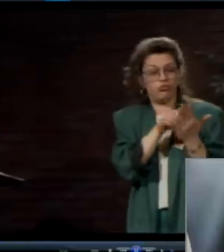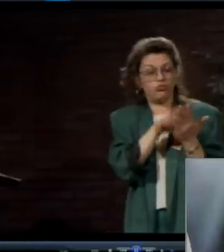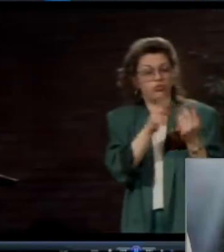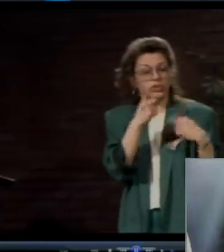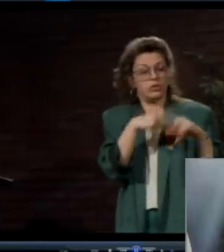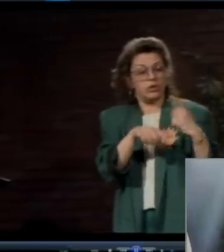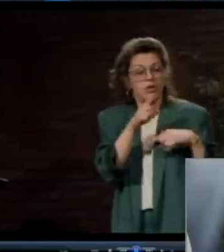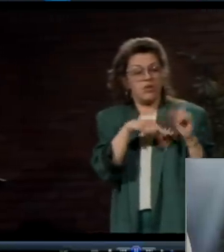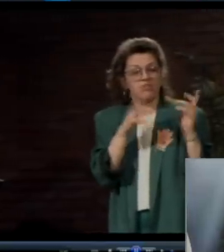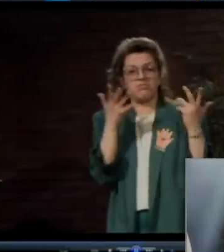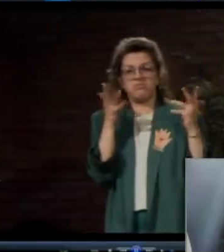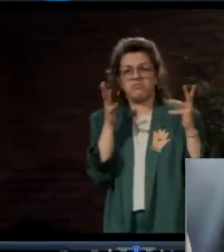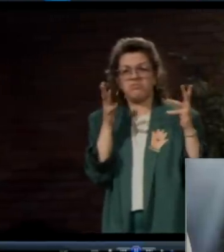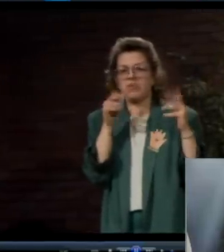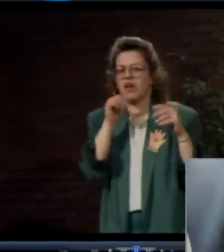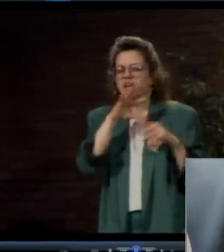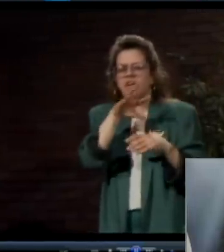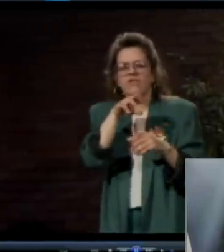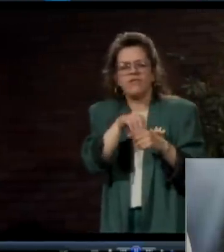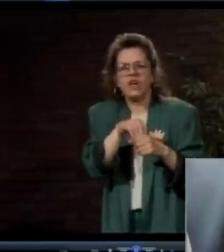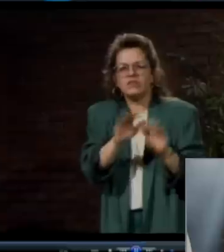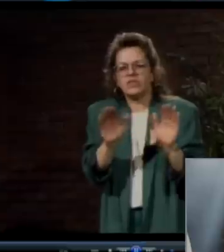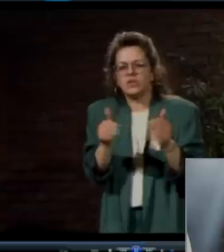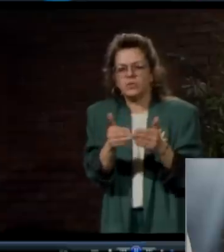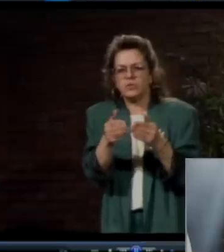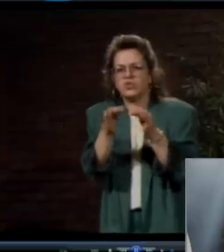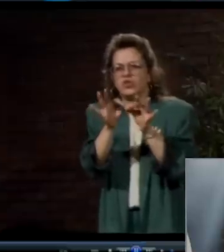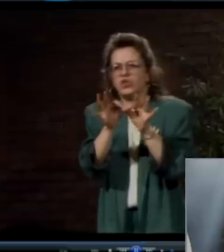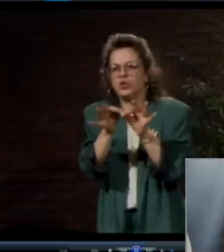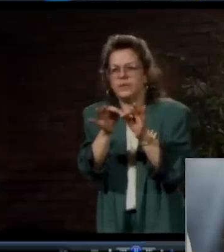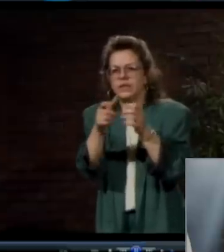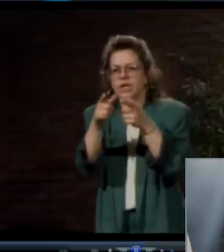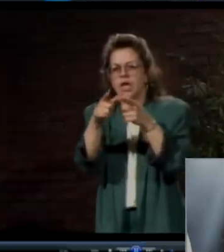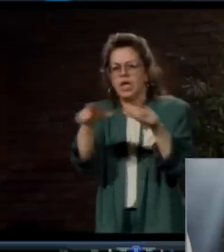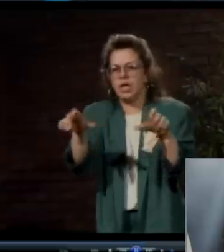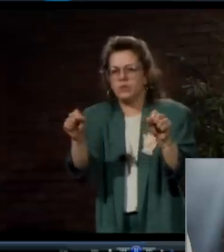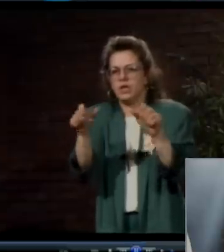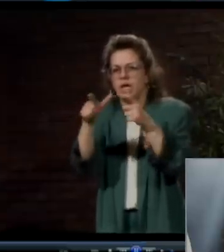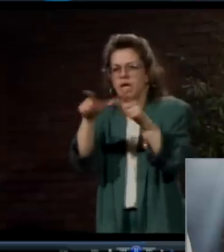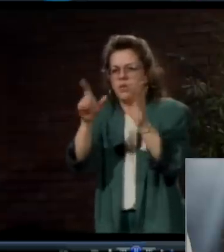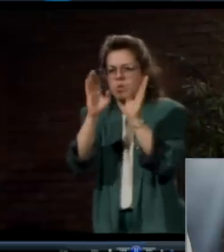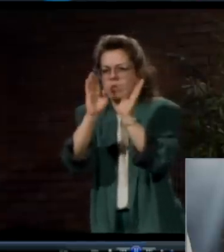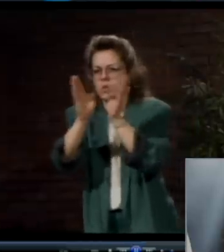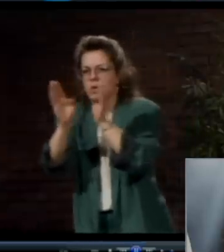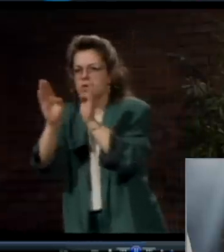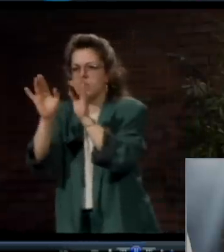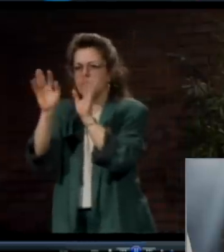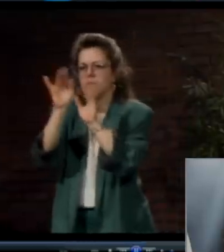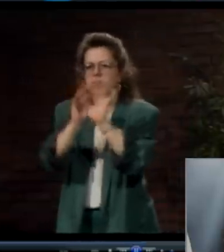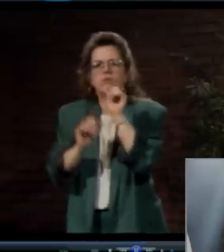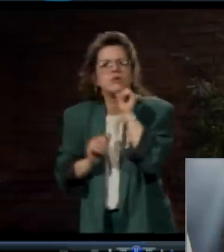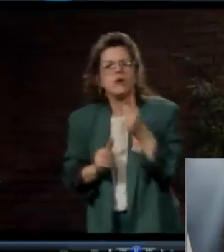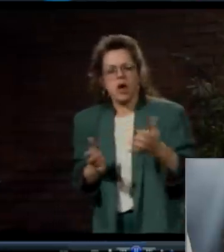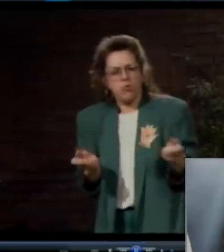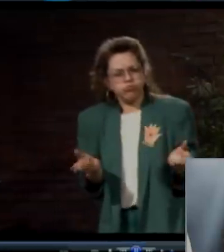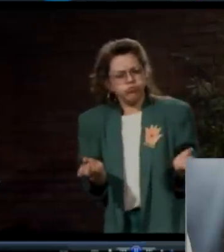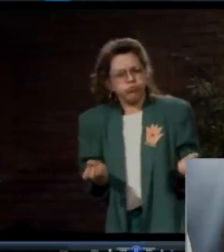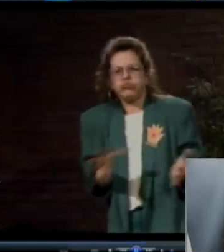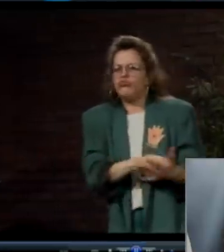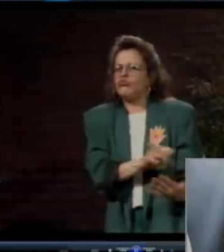impossible. Just you copy signing, that's not the job of interpreting. There's so much more involved in the